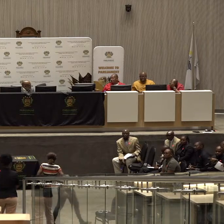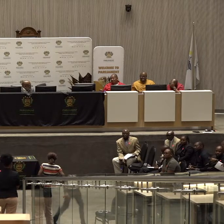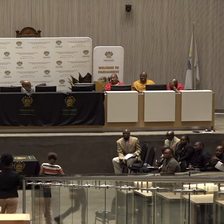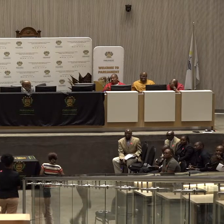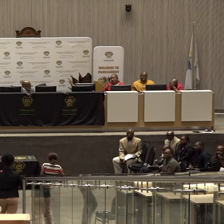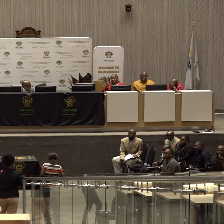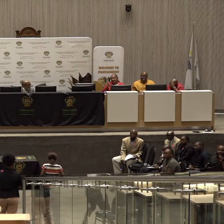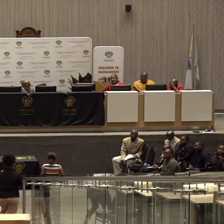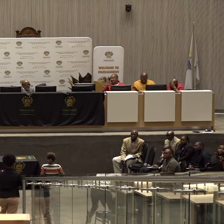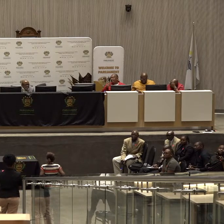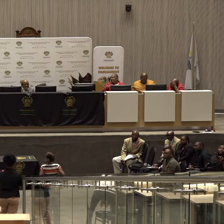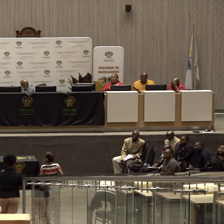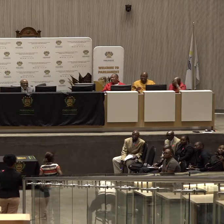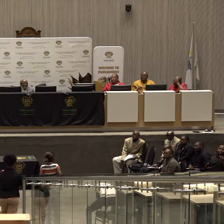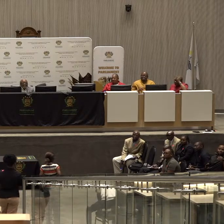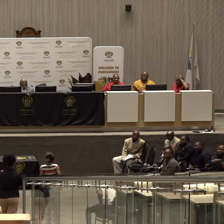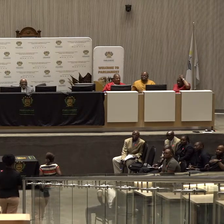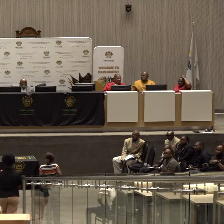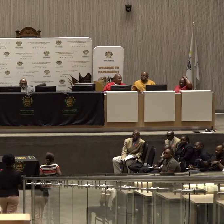then